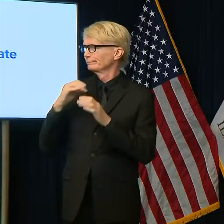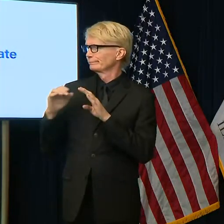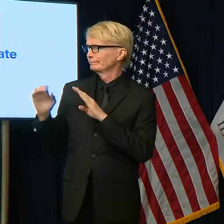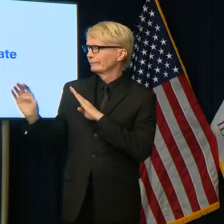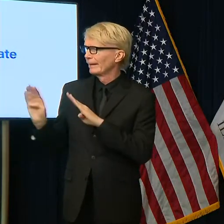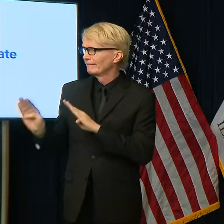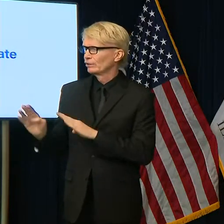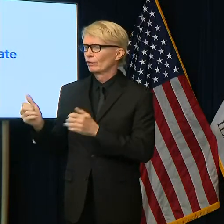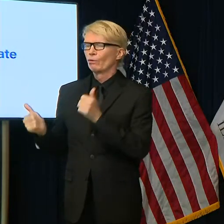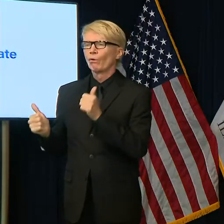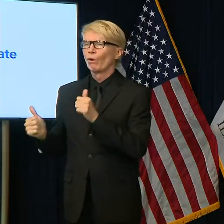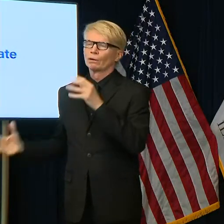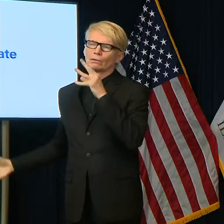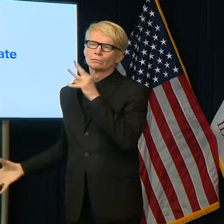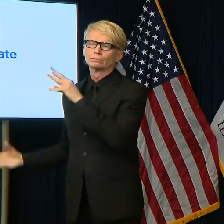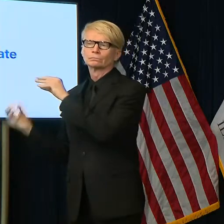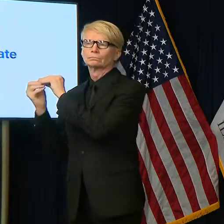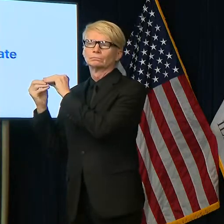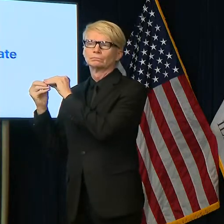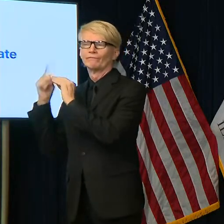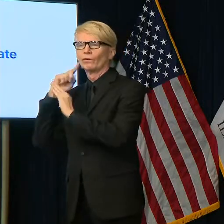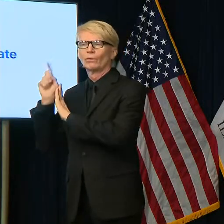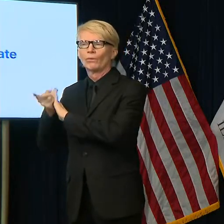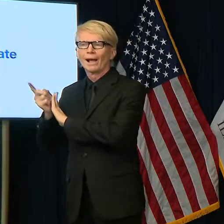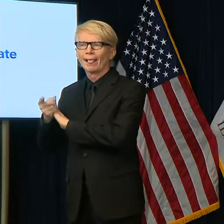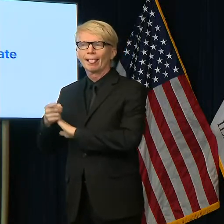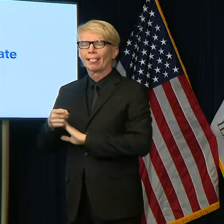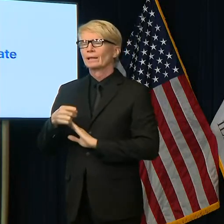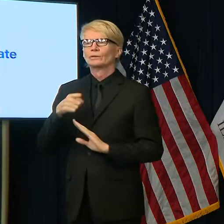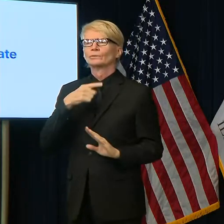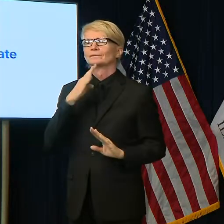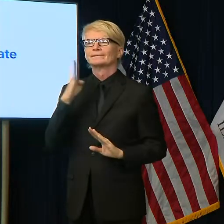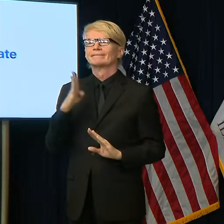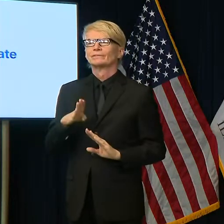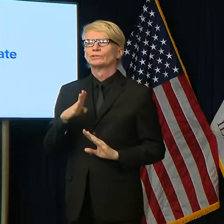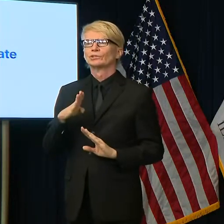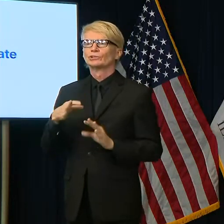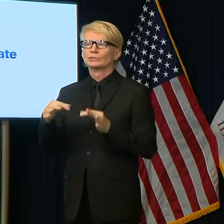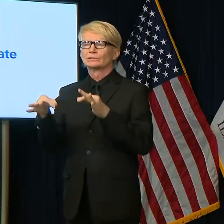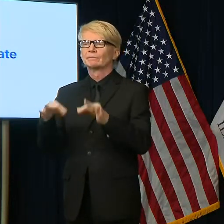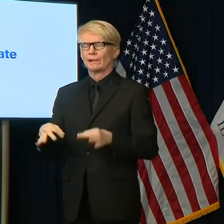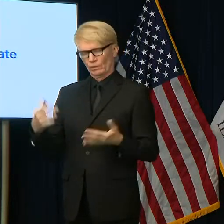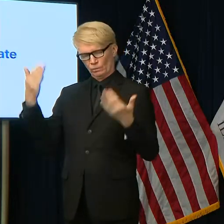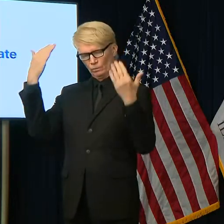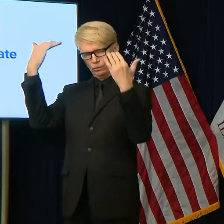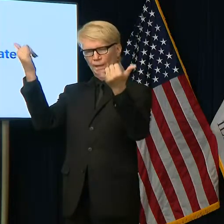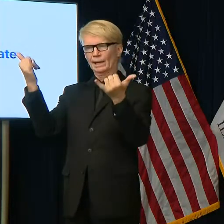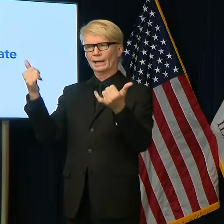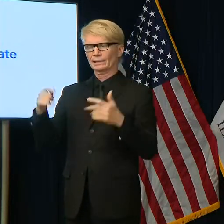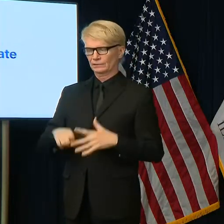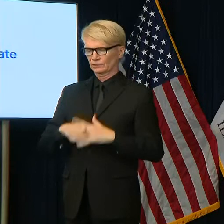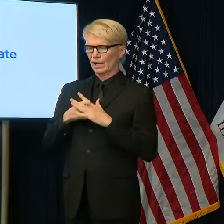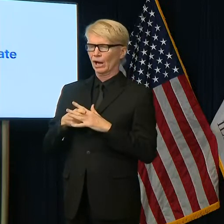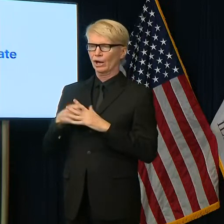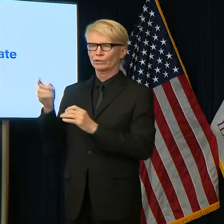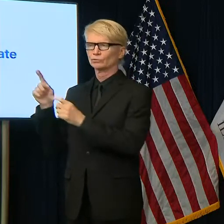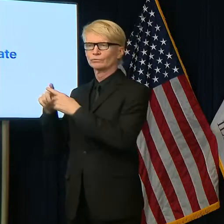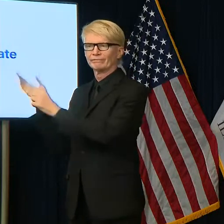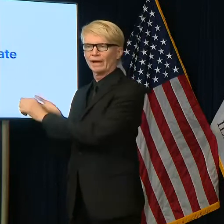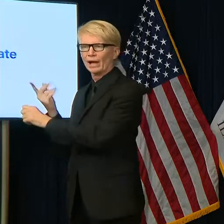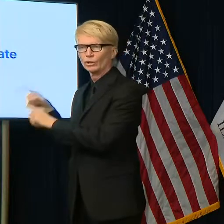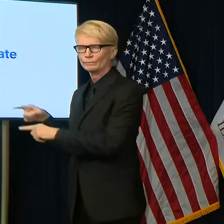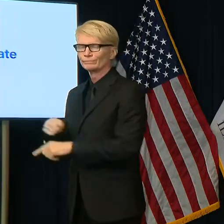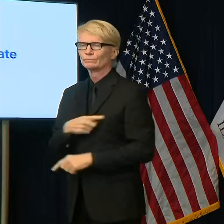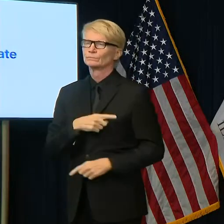an accumulation of them? You haven't really elaborated on what was the trigger for you to take that action. Well,